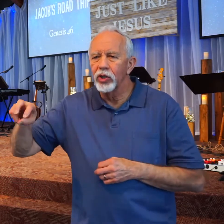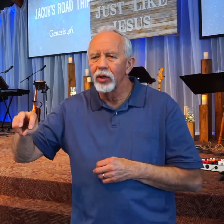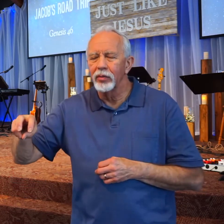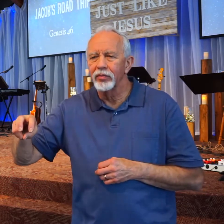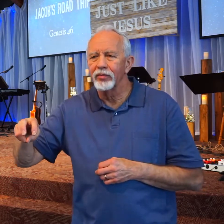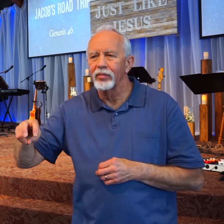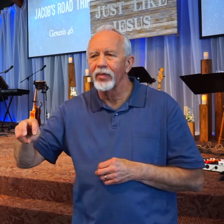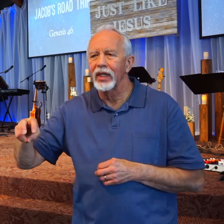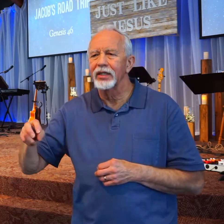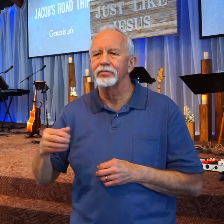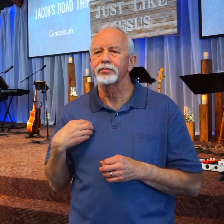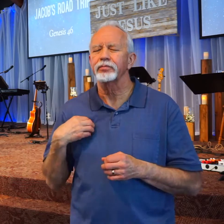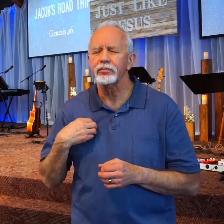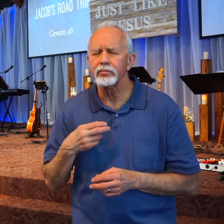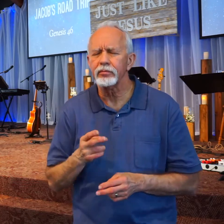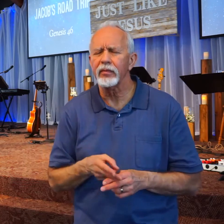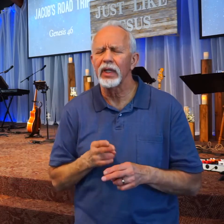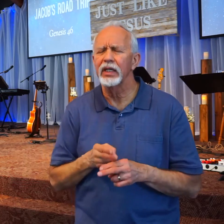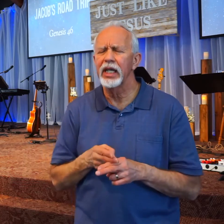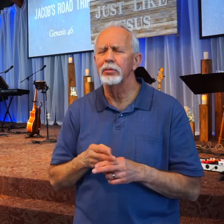shift here from Jacob to Israel.